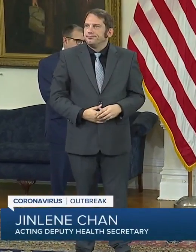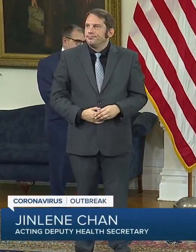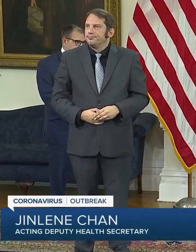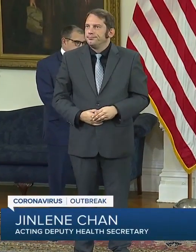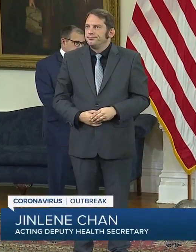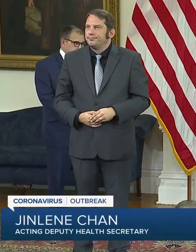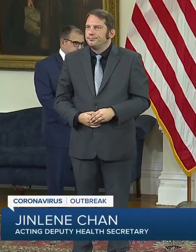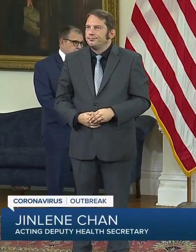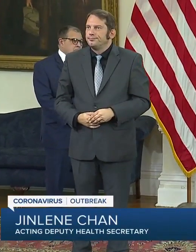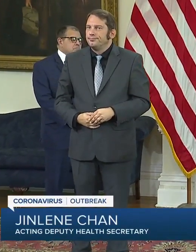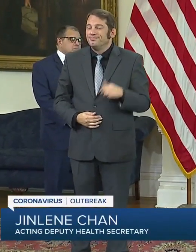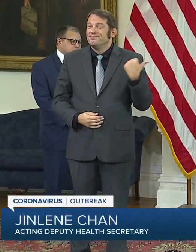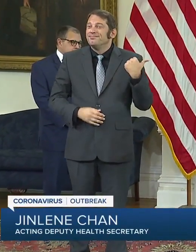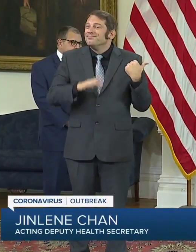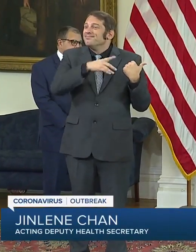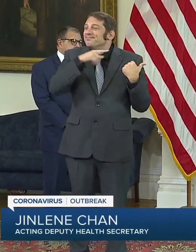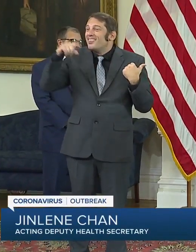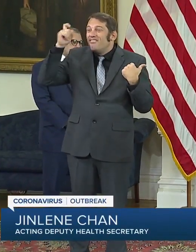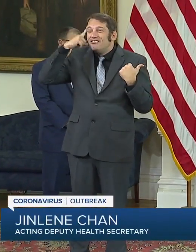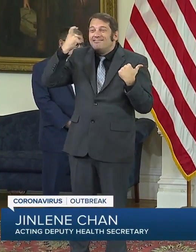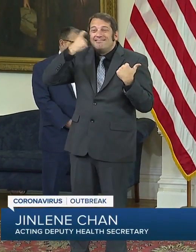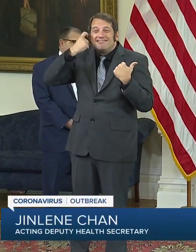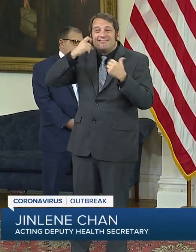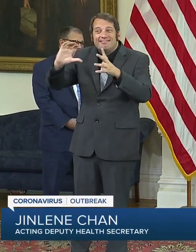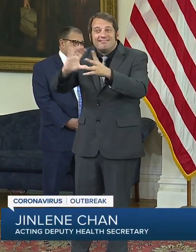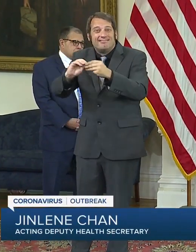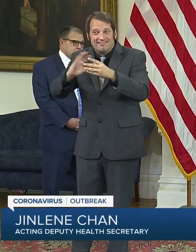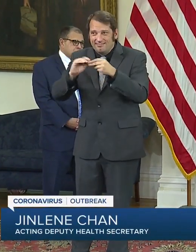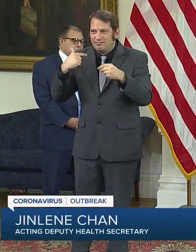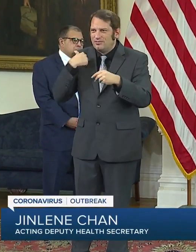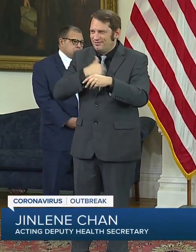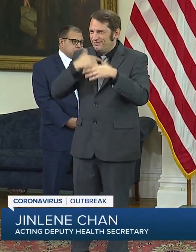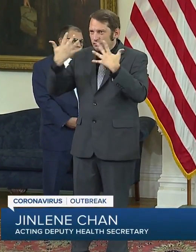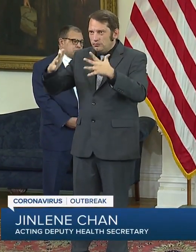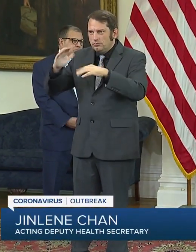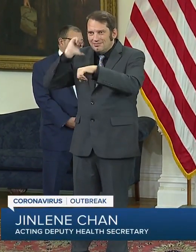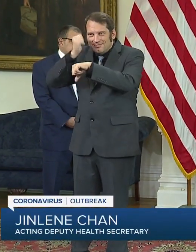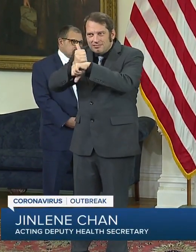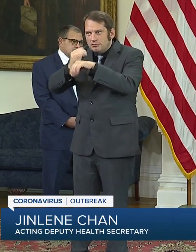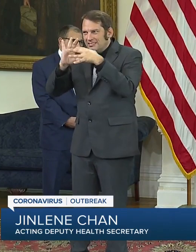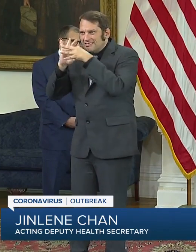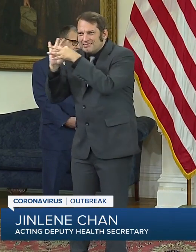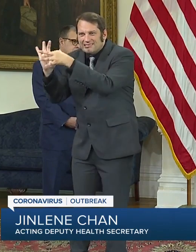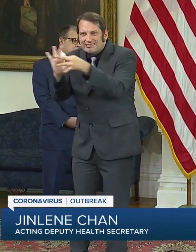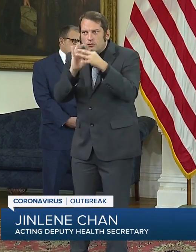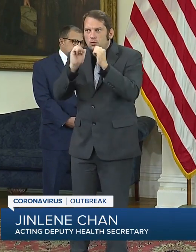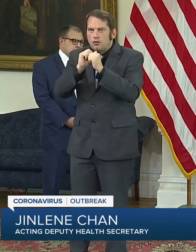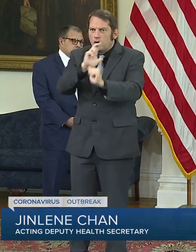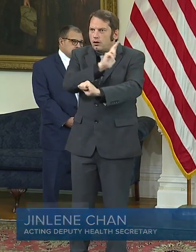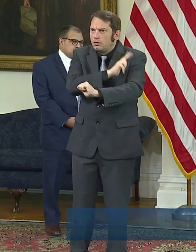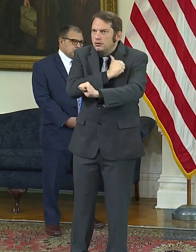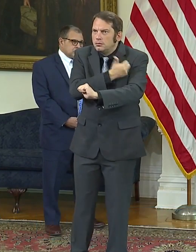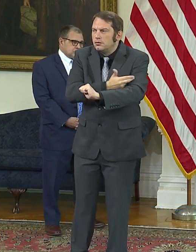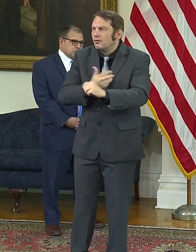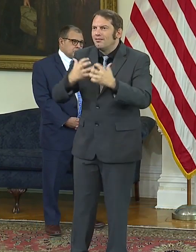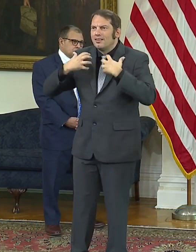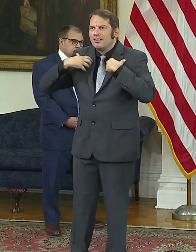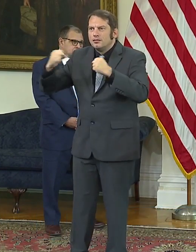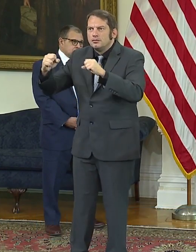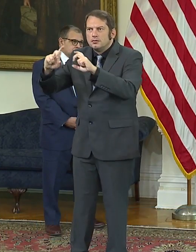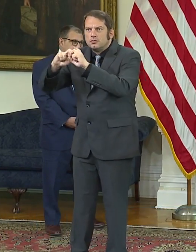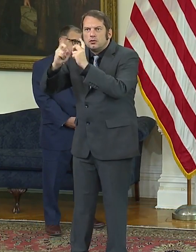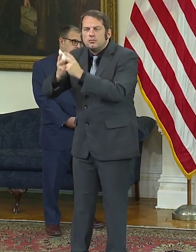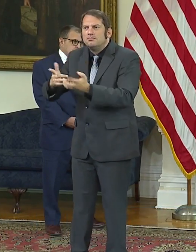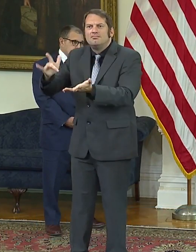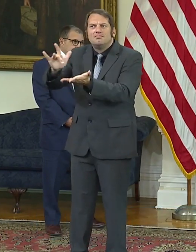with local providers, local health departments, hospitals, and others will absolutely serve not only for boosters, but